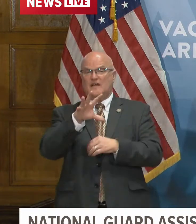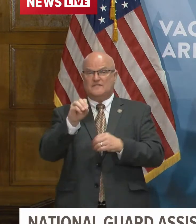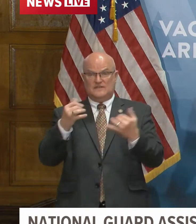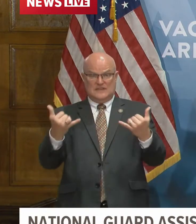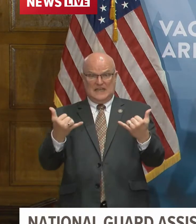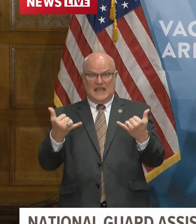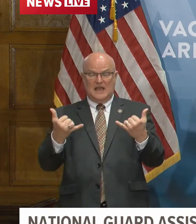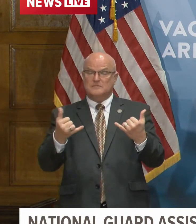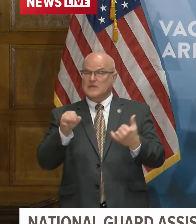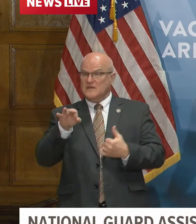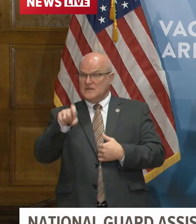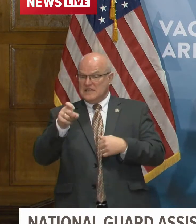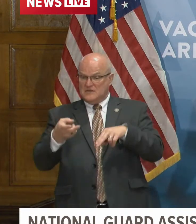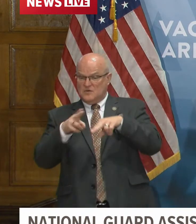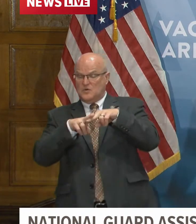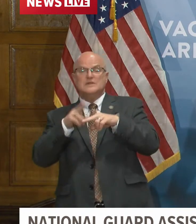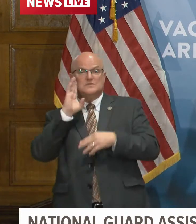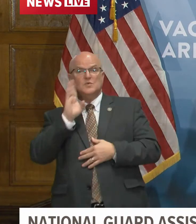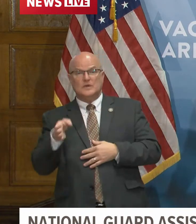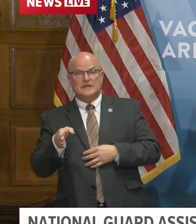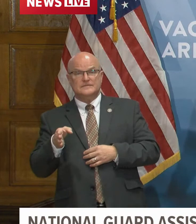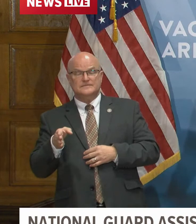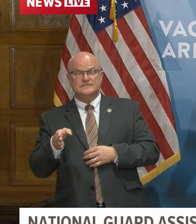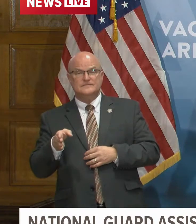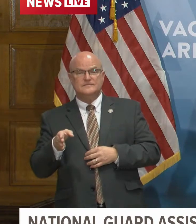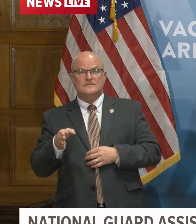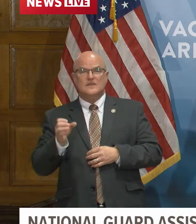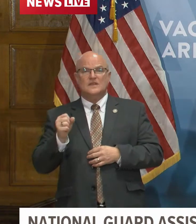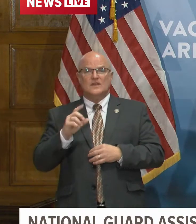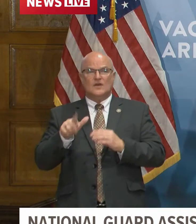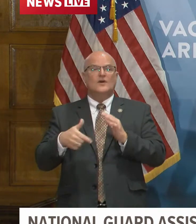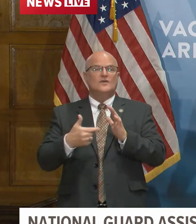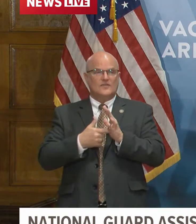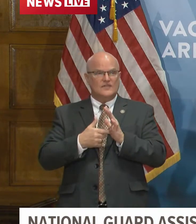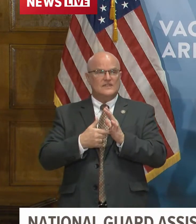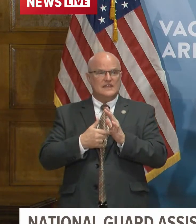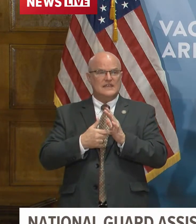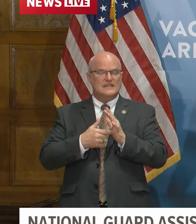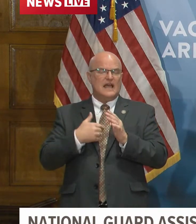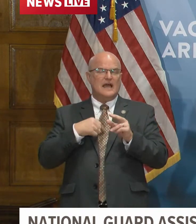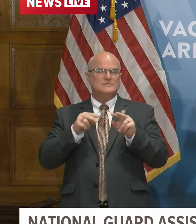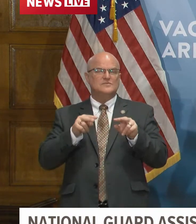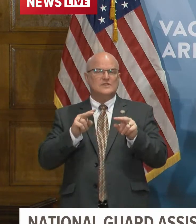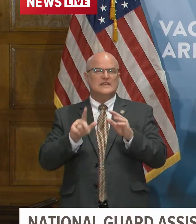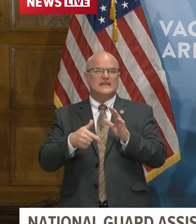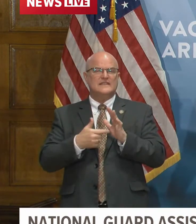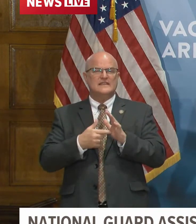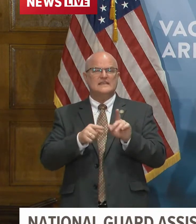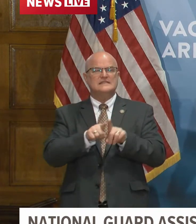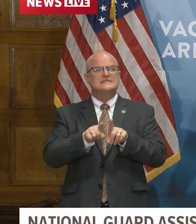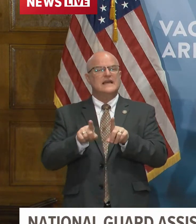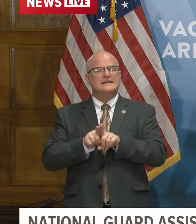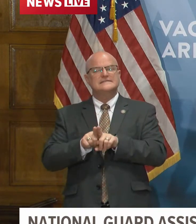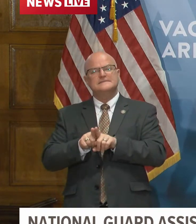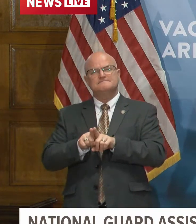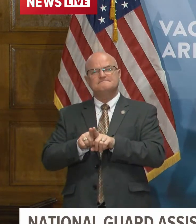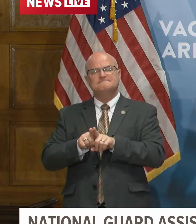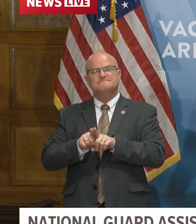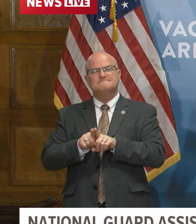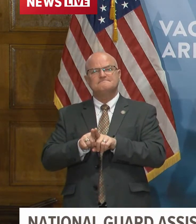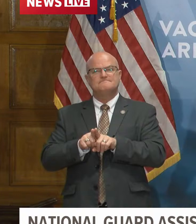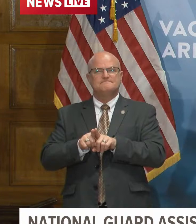now. We will increase that number if that is needed. And so I'm looking at this as a